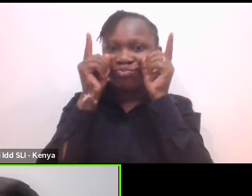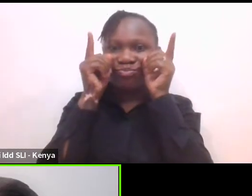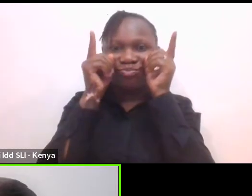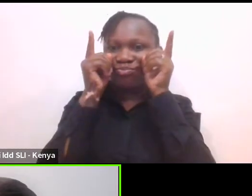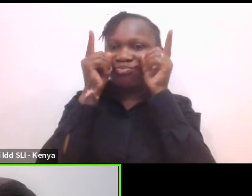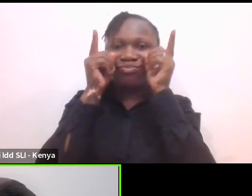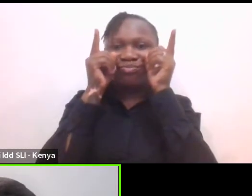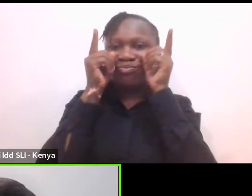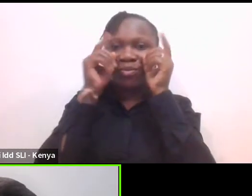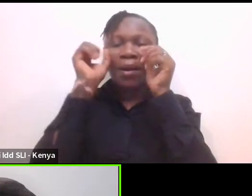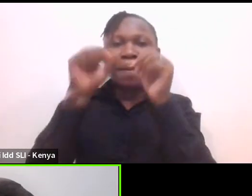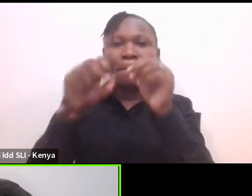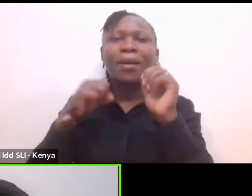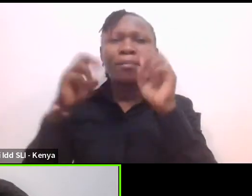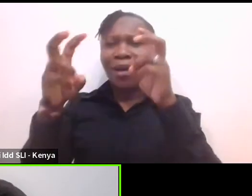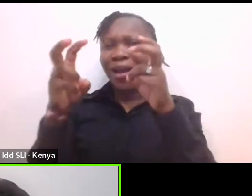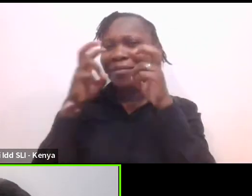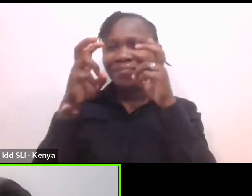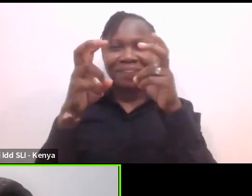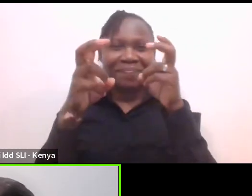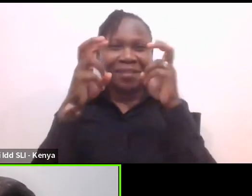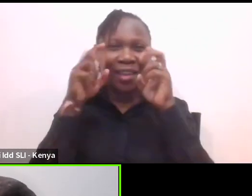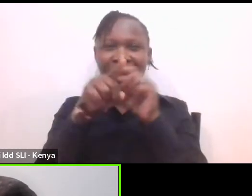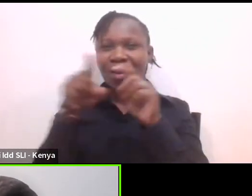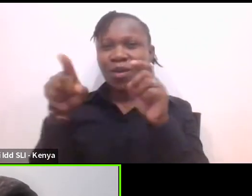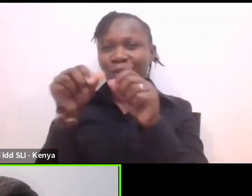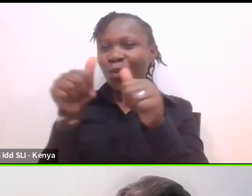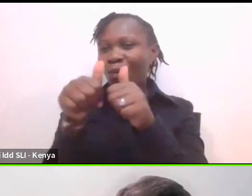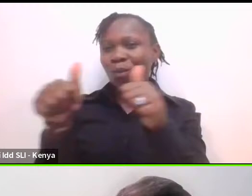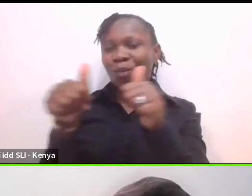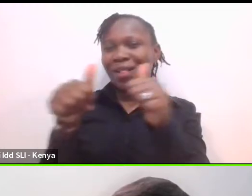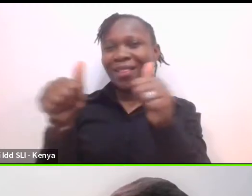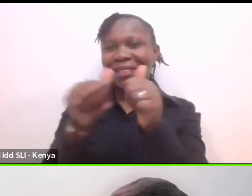you. Jeremy, it's yours.